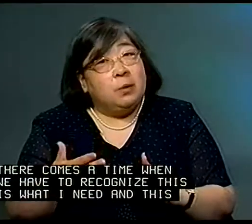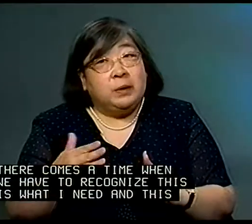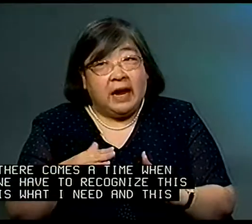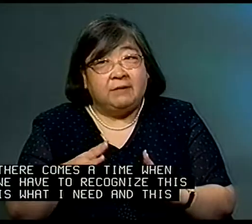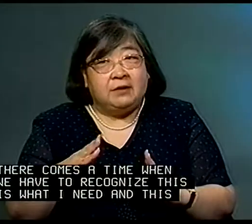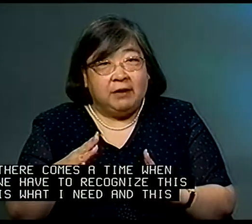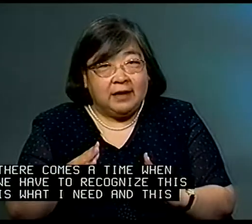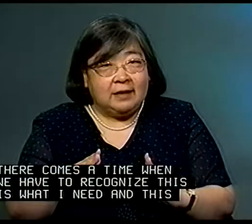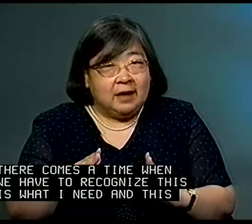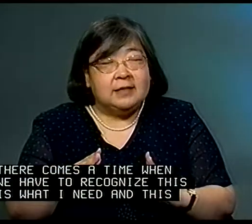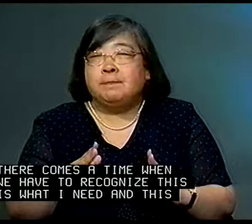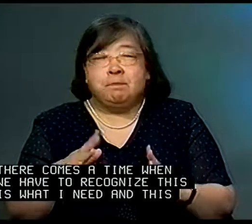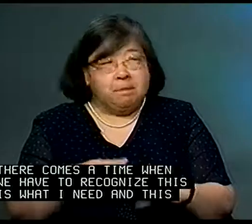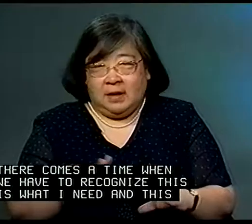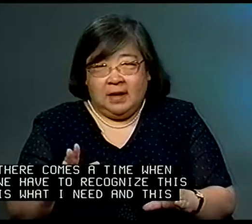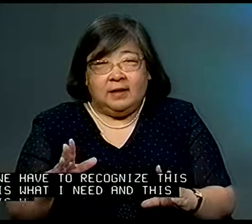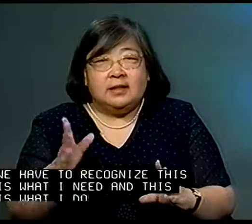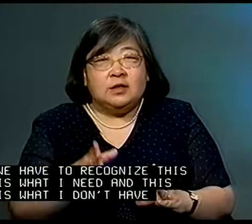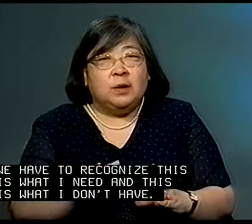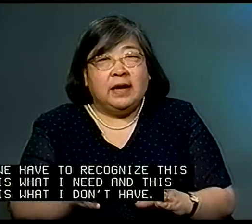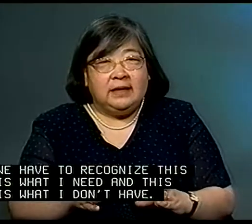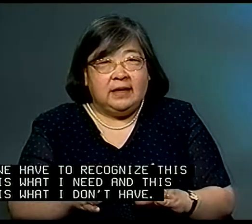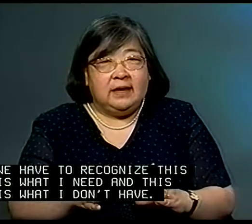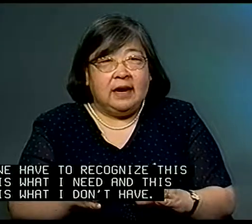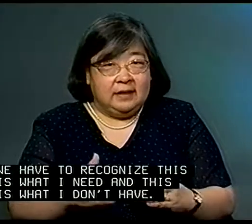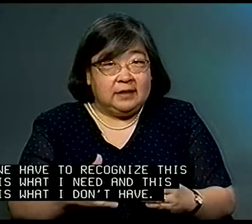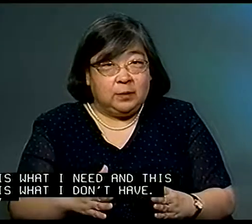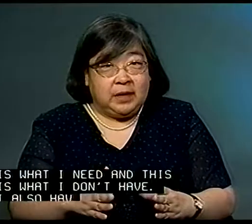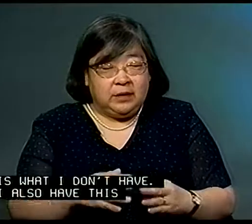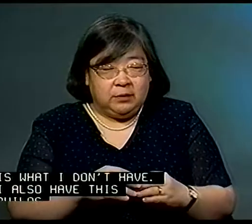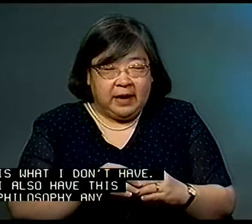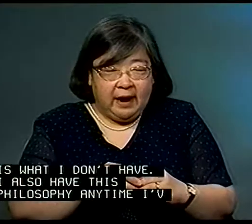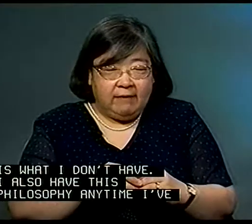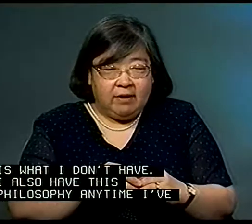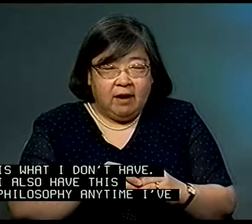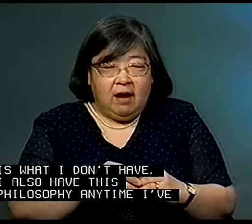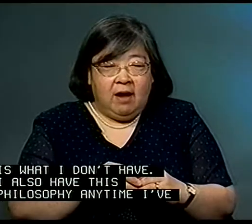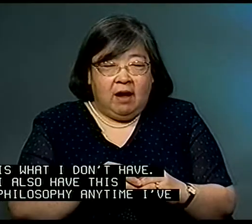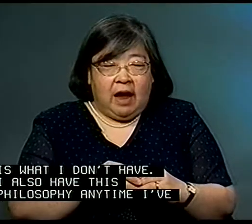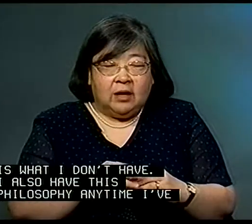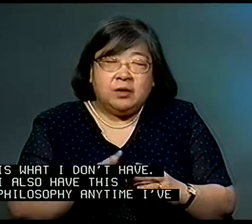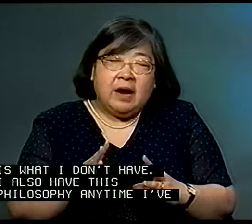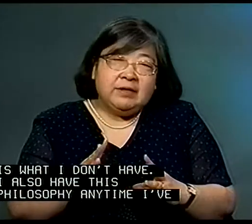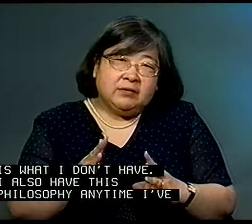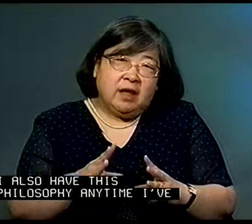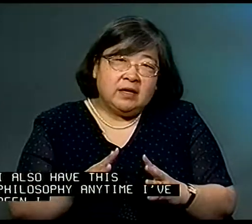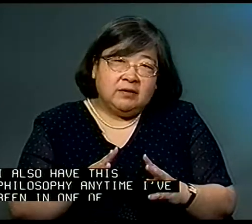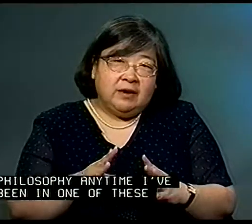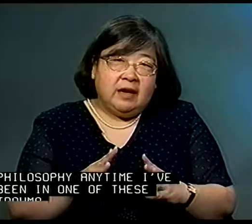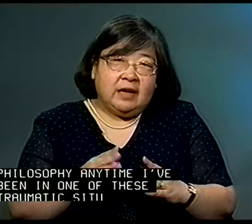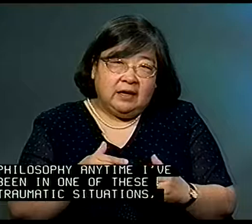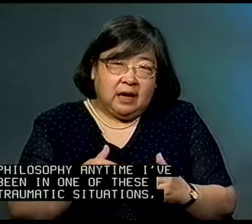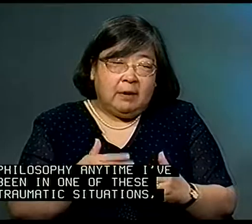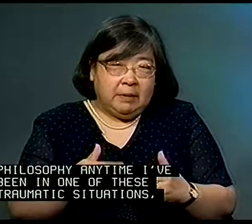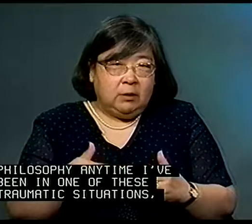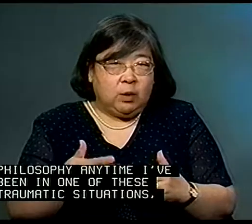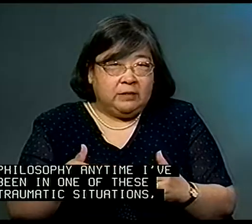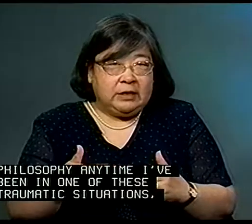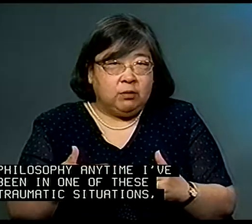when we have to recognize this is what I need and this is what I don't have. I also have this philosophy anytime I've been in one of these